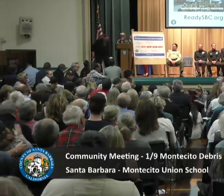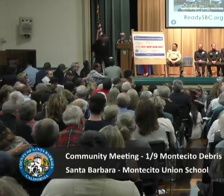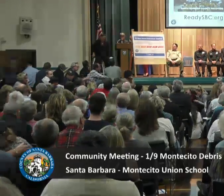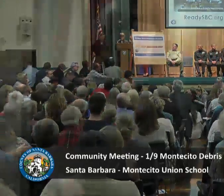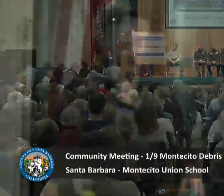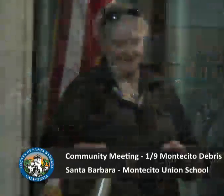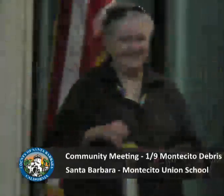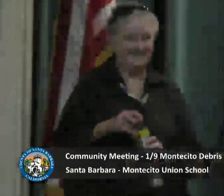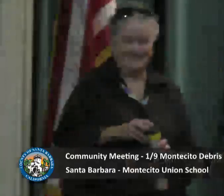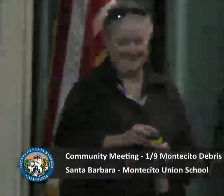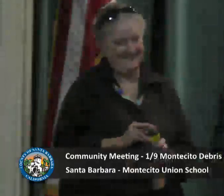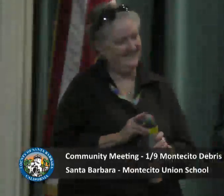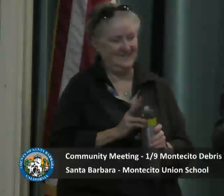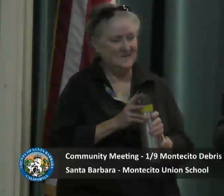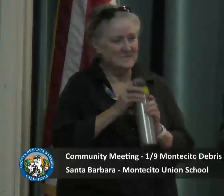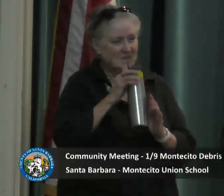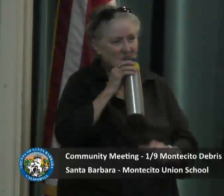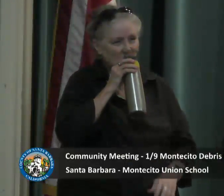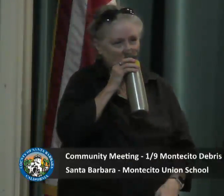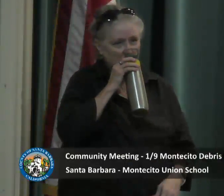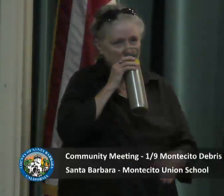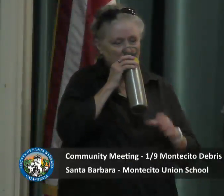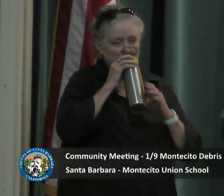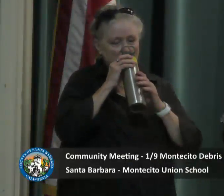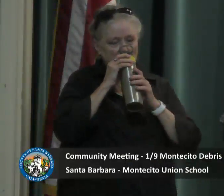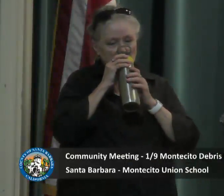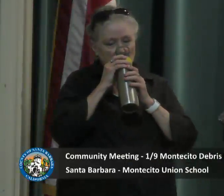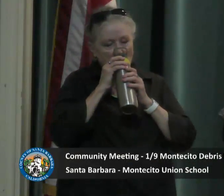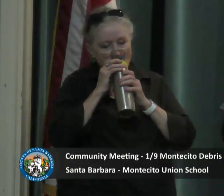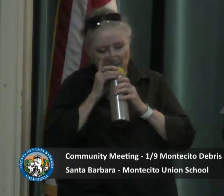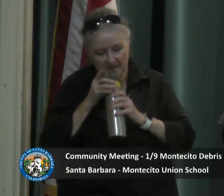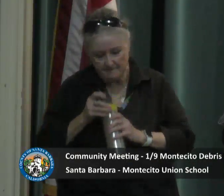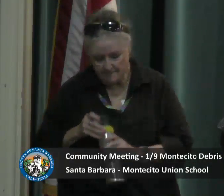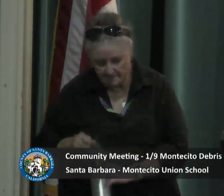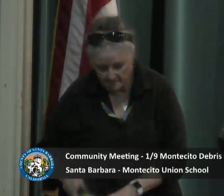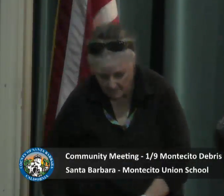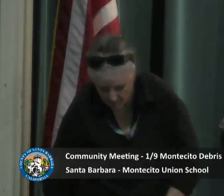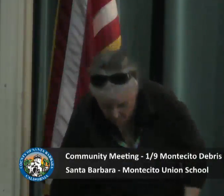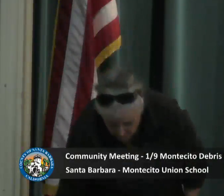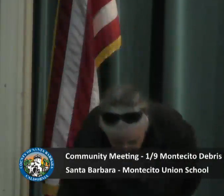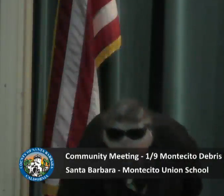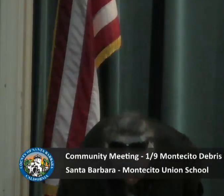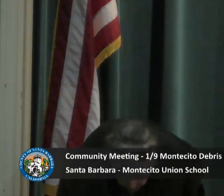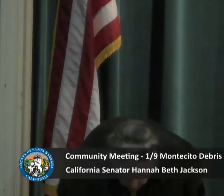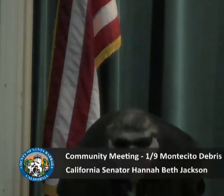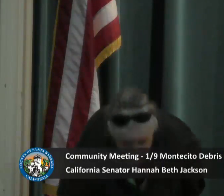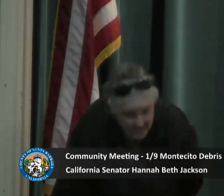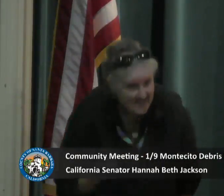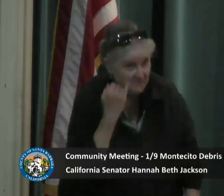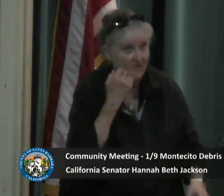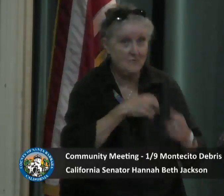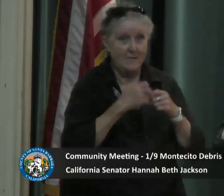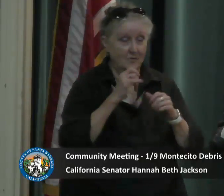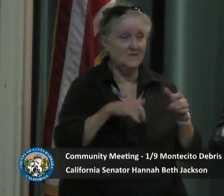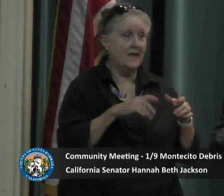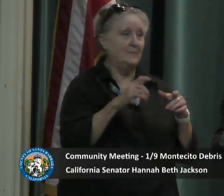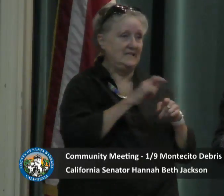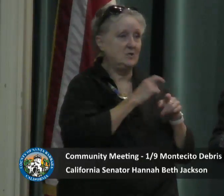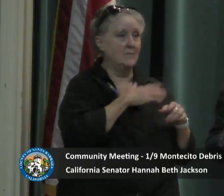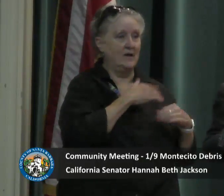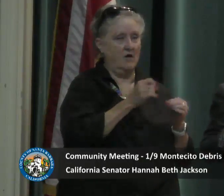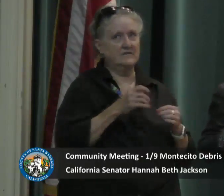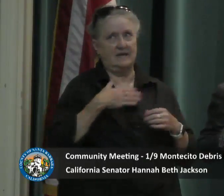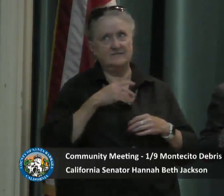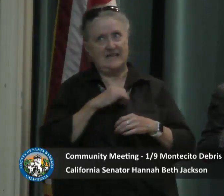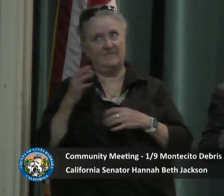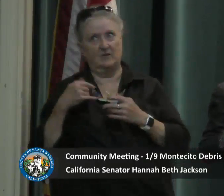if you're having any problem with that, please call my office. I have staff here, they're going to kill me. But please call the office or speak with